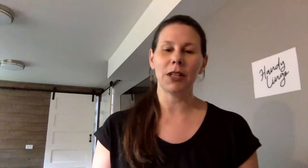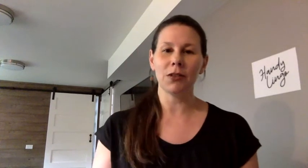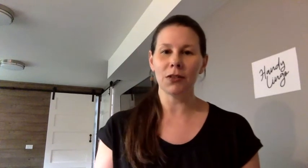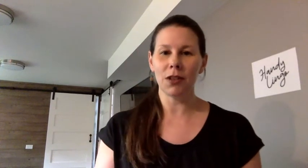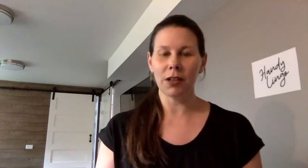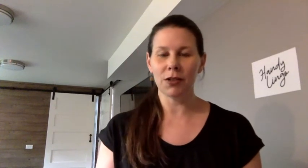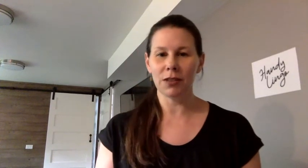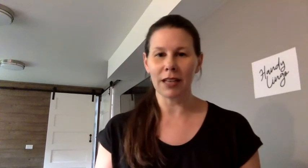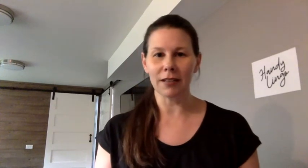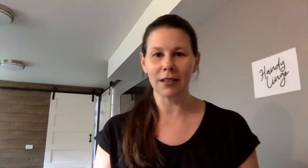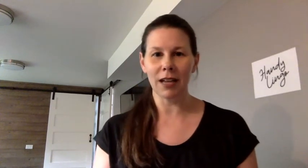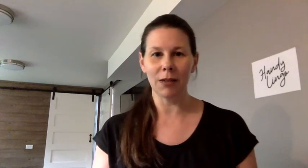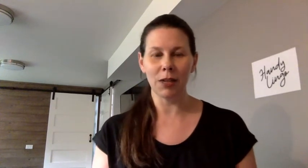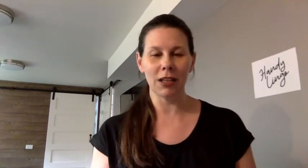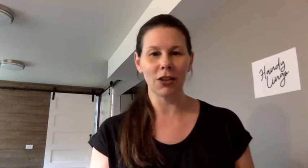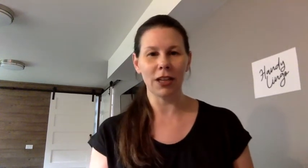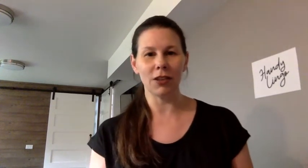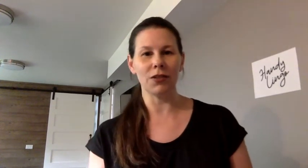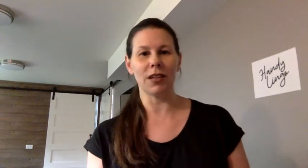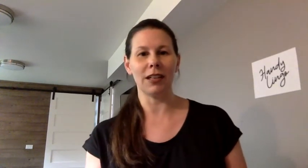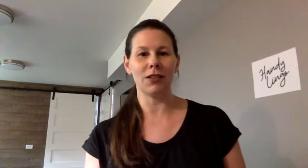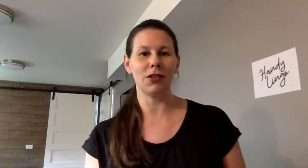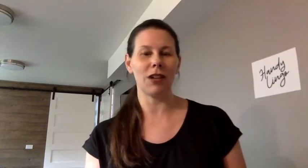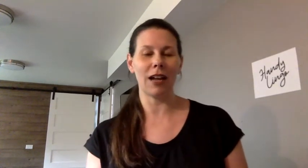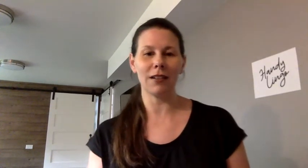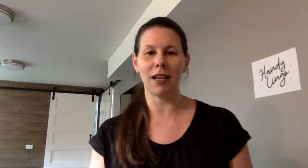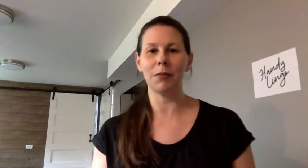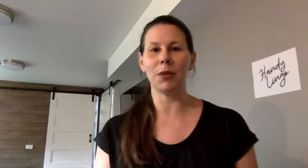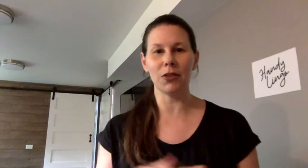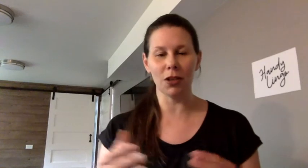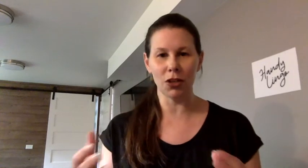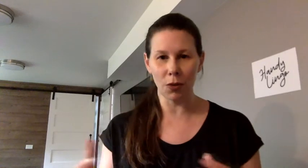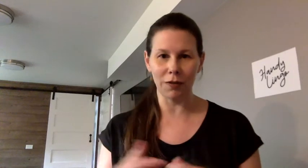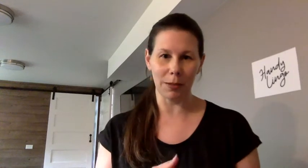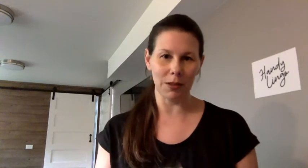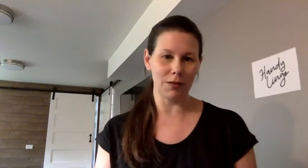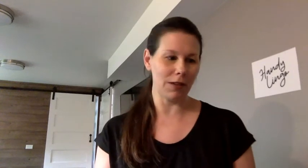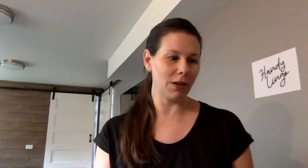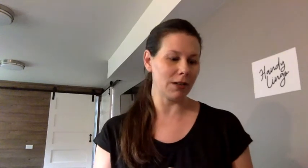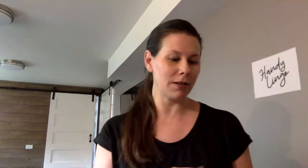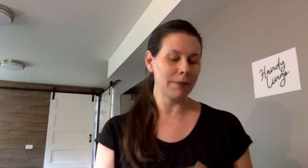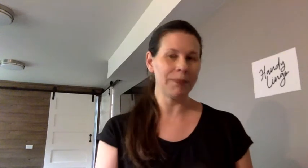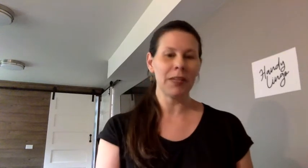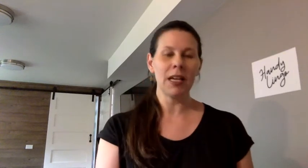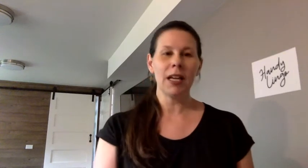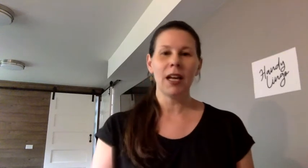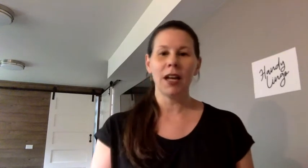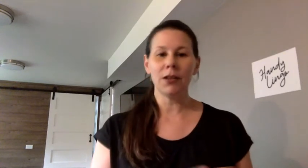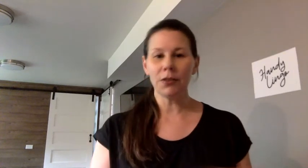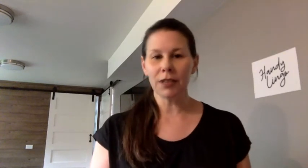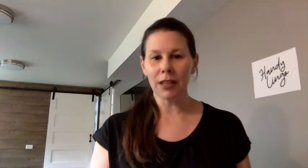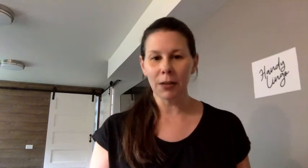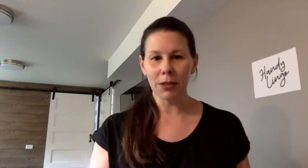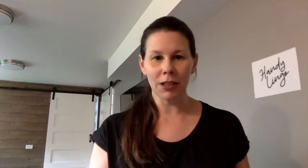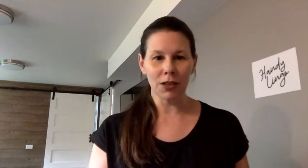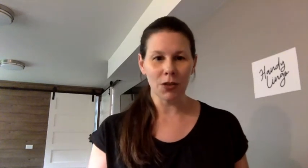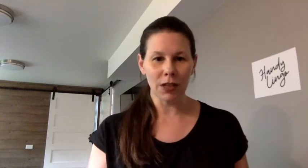those along to a lesson and we can look at those signs and learn how to sign books that are your family's favorites. Another thing that I really enjoy